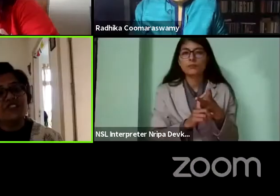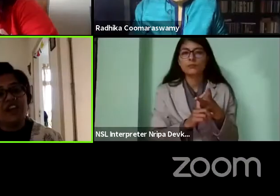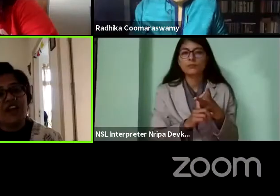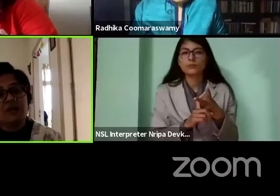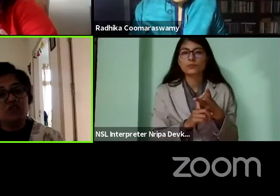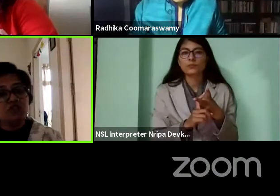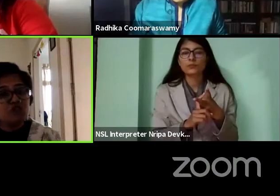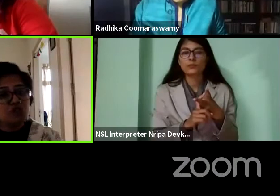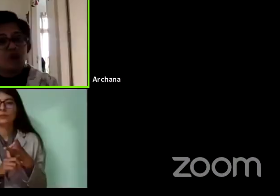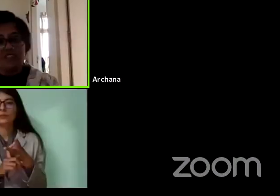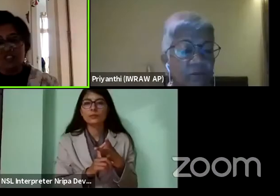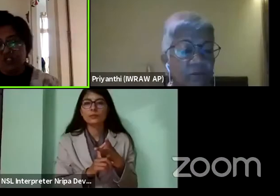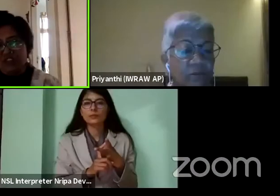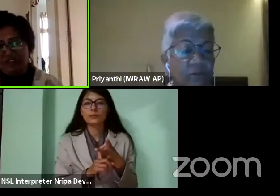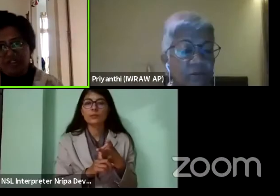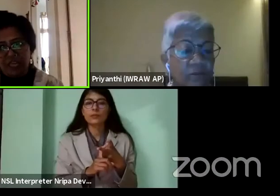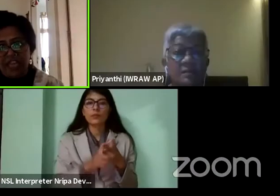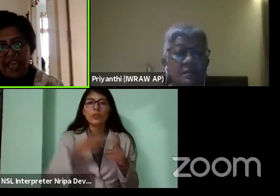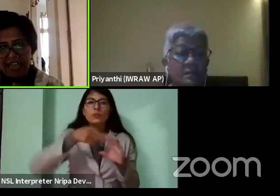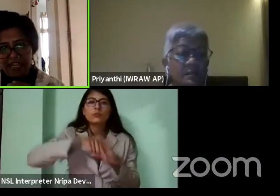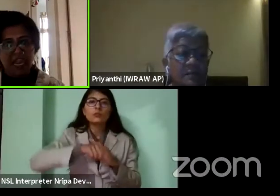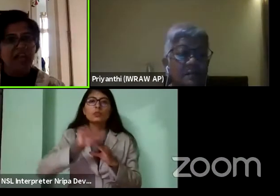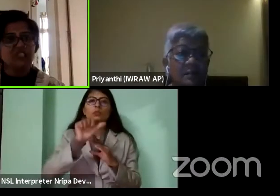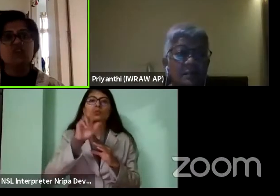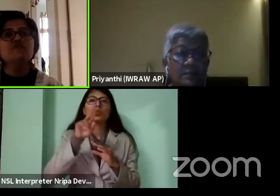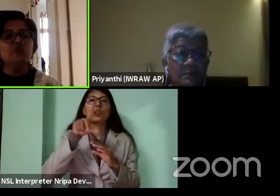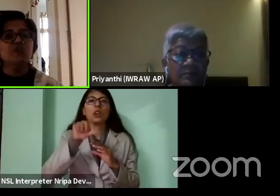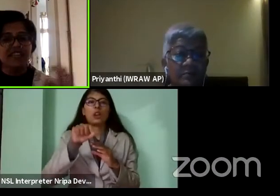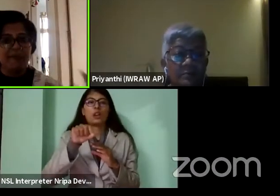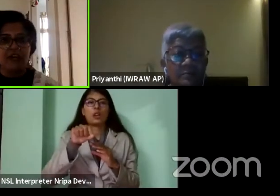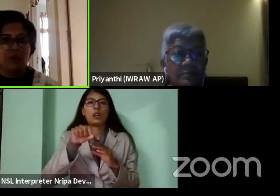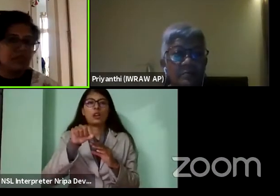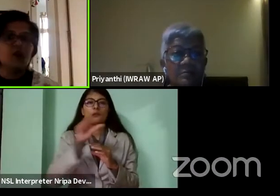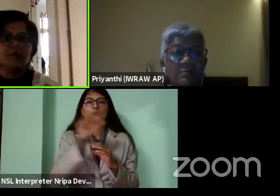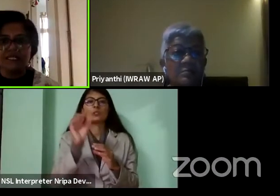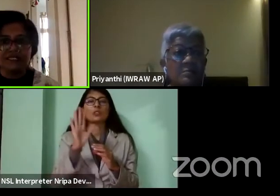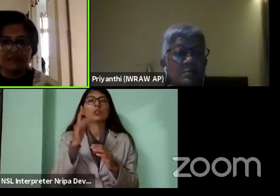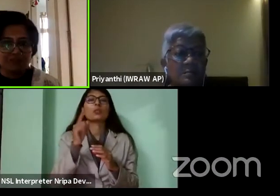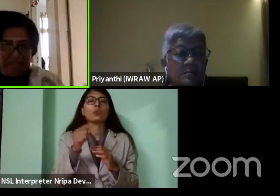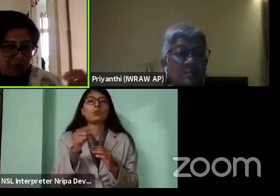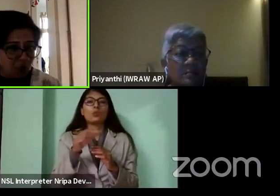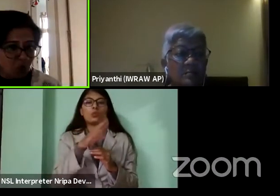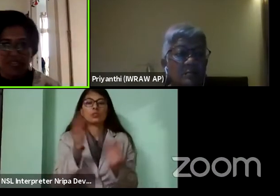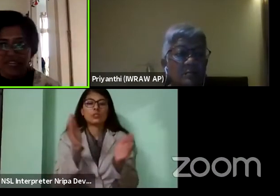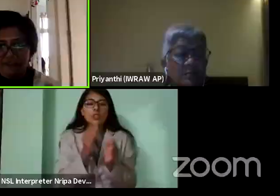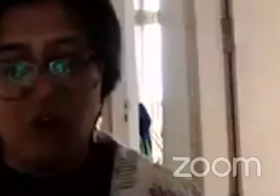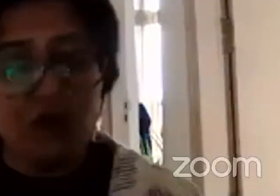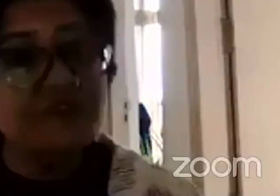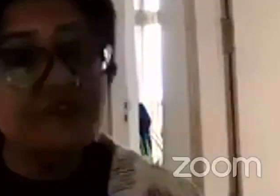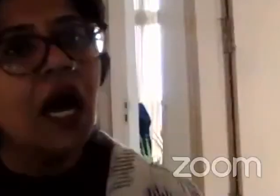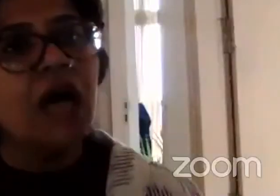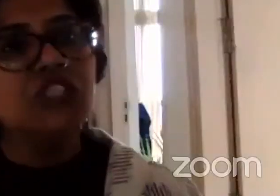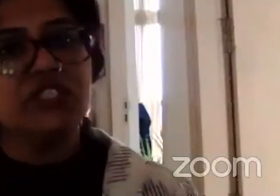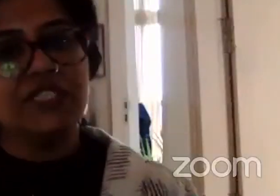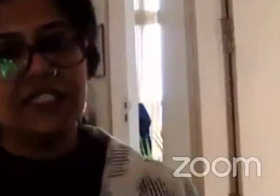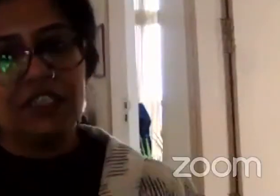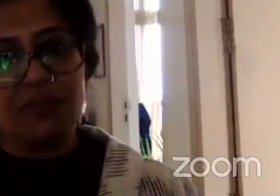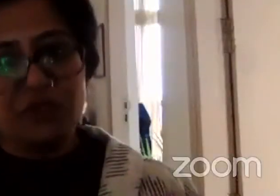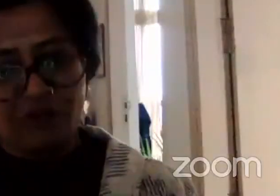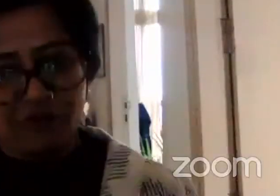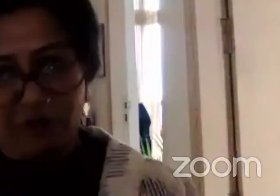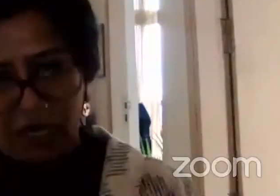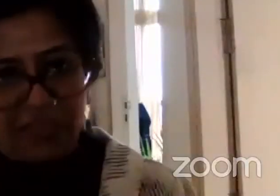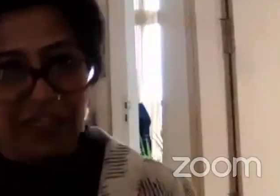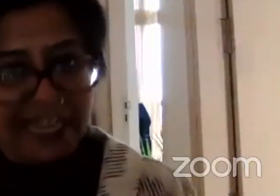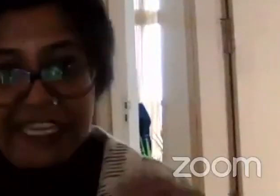were questions around root causes, trafficking, and sort of looking at macroeconomics, like what that involves, just in